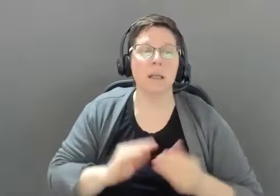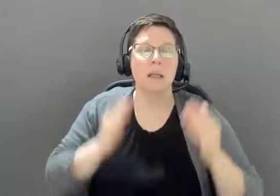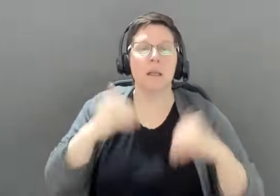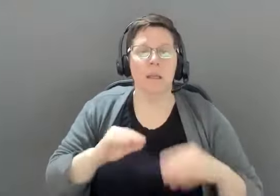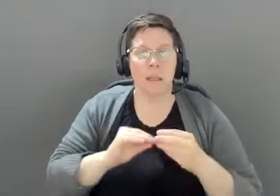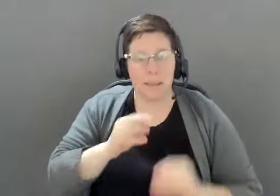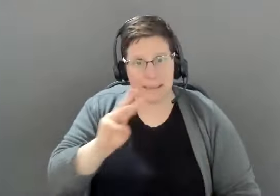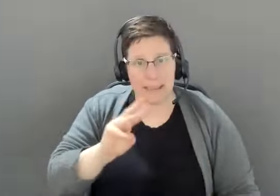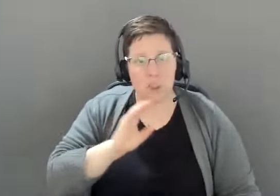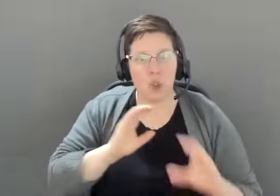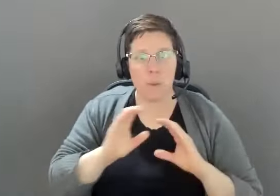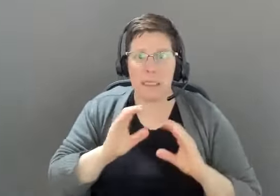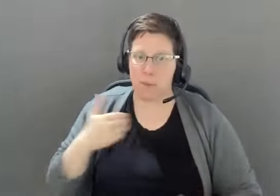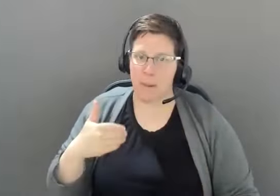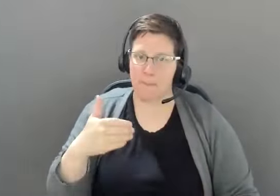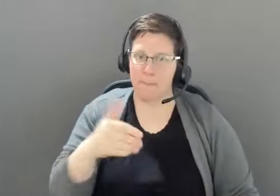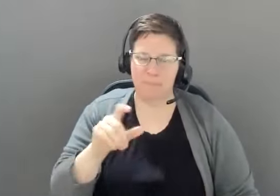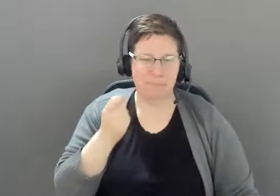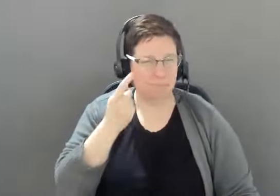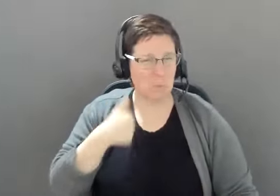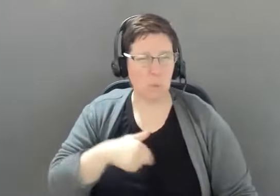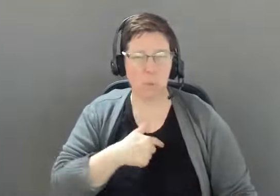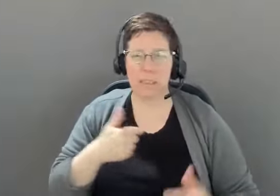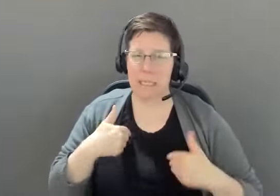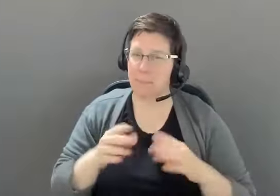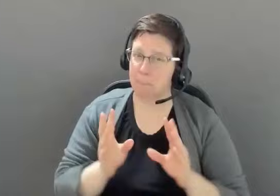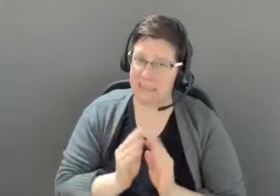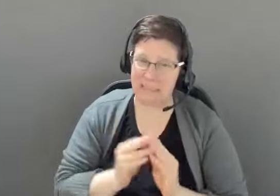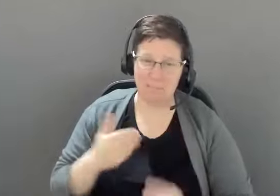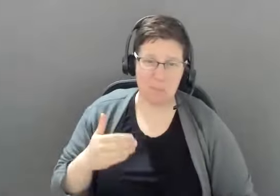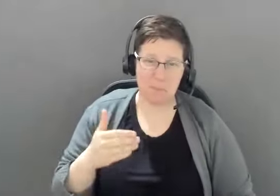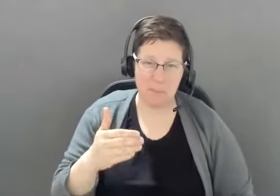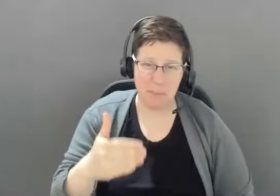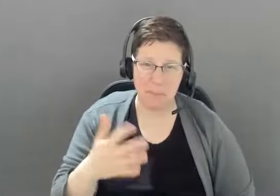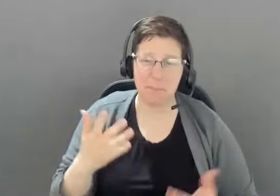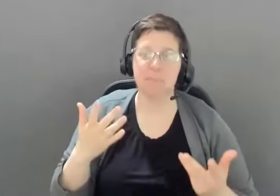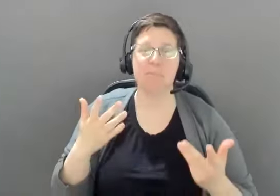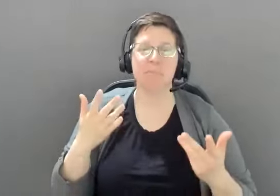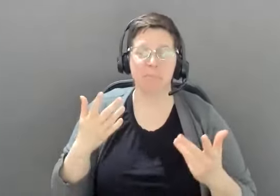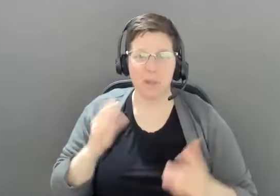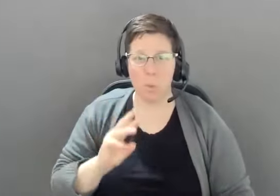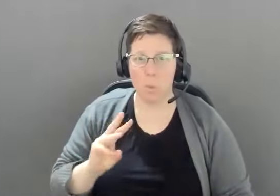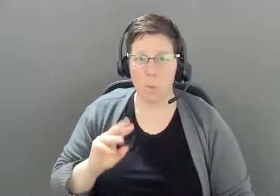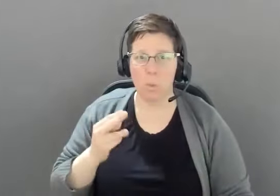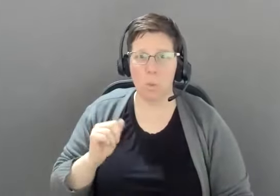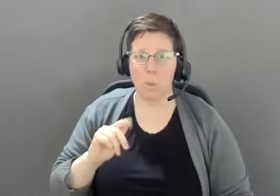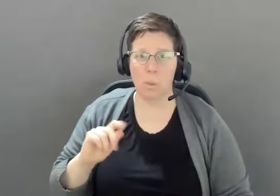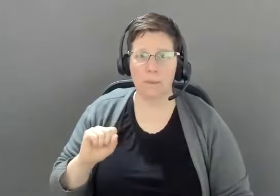meetings. Every time we had a meeting with an official, particularly the minister's office, there was a high-level summary